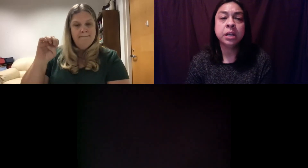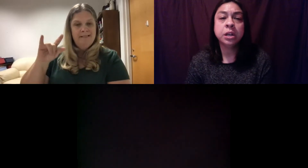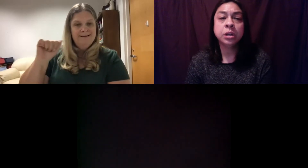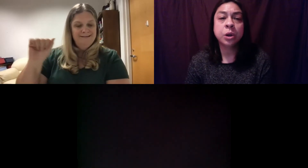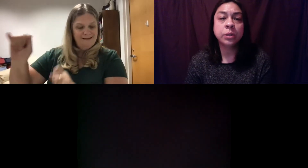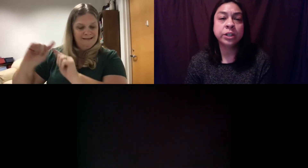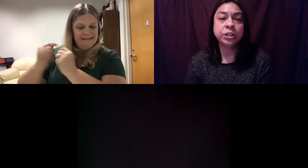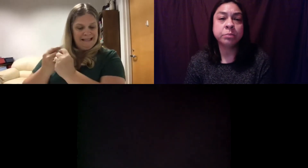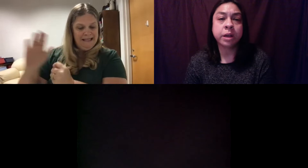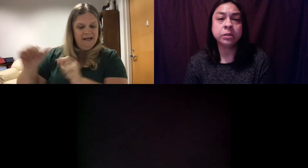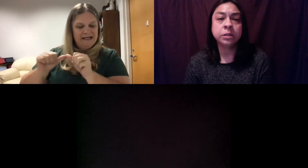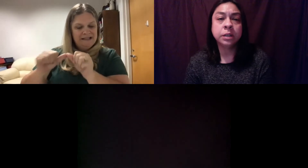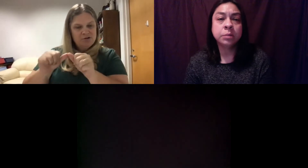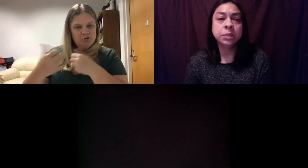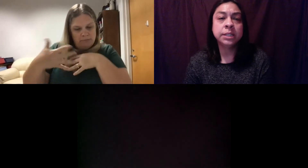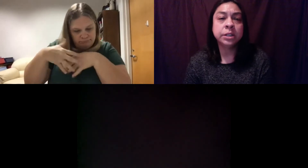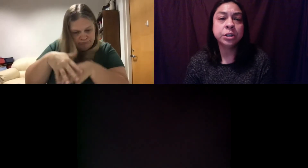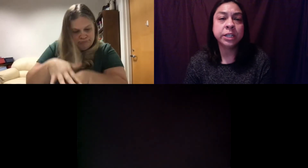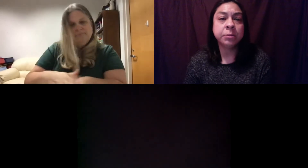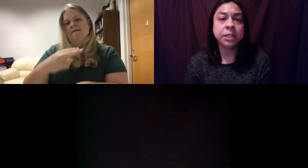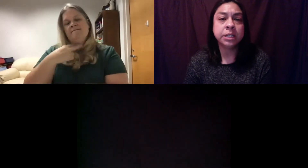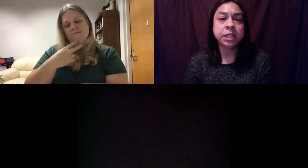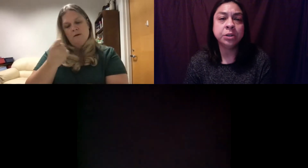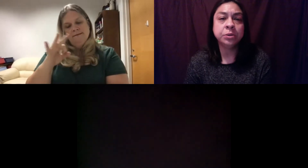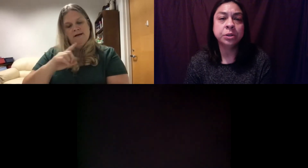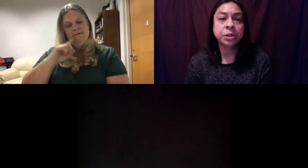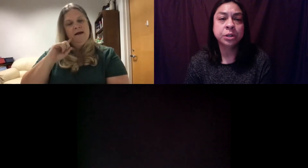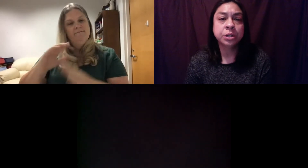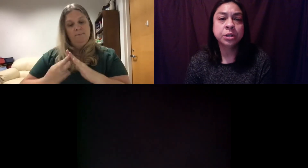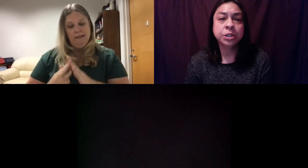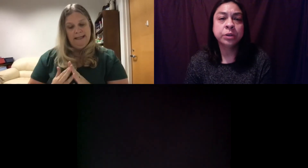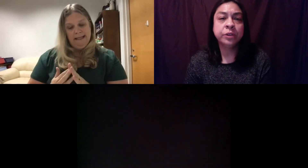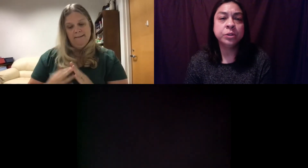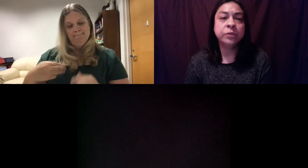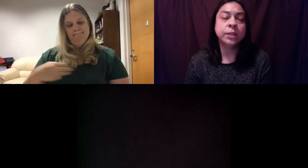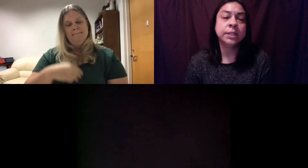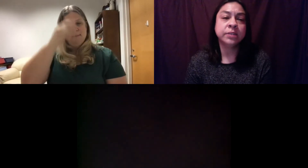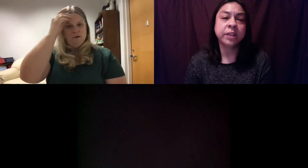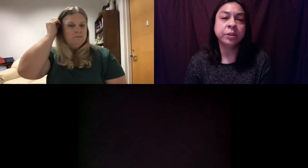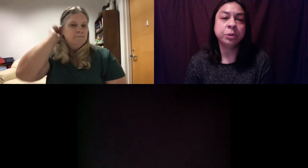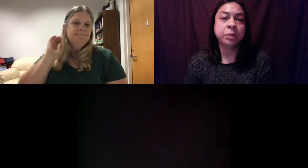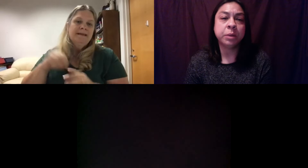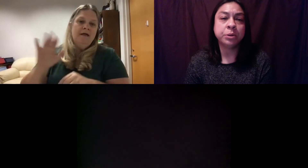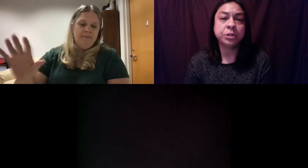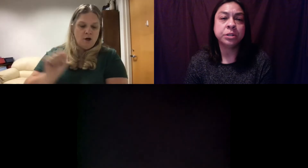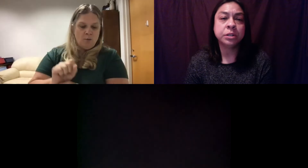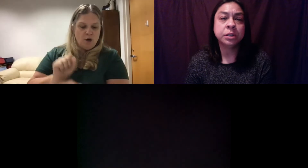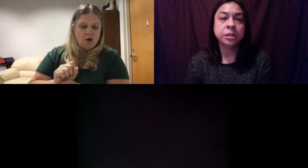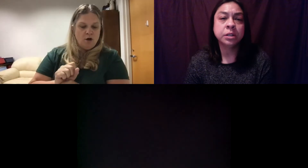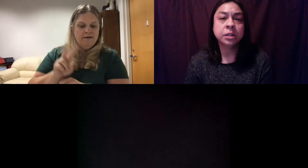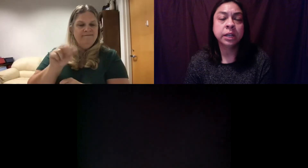community co-leadership model, Melissa and her team continue to infuse the voices of deaf community